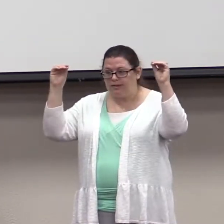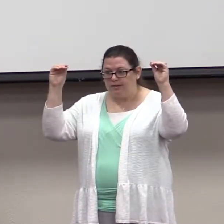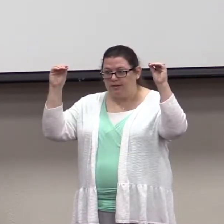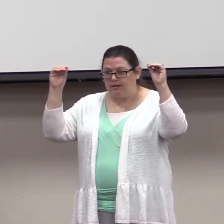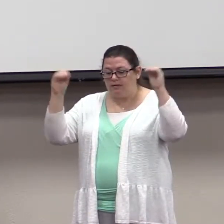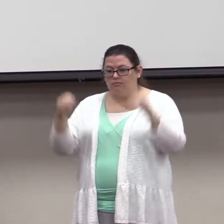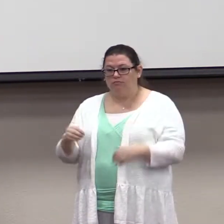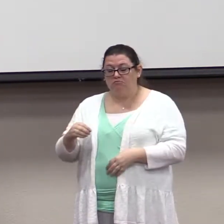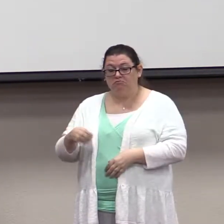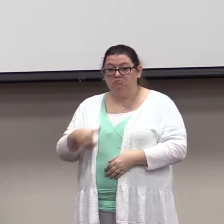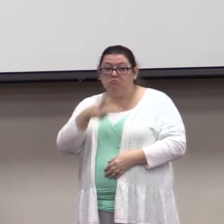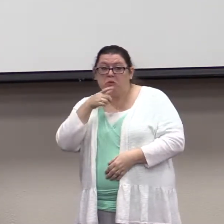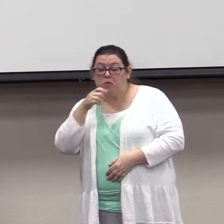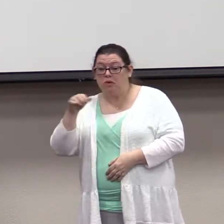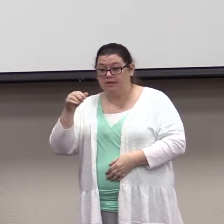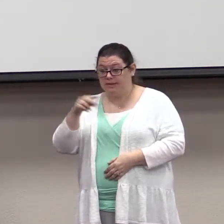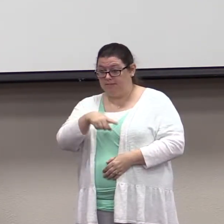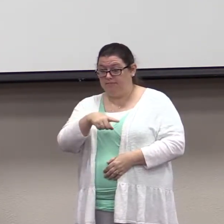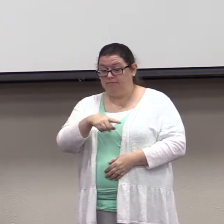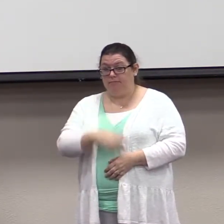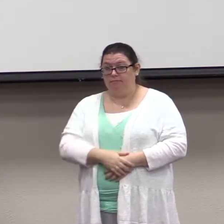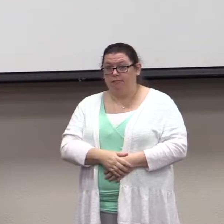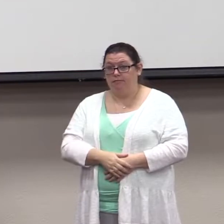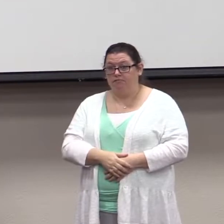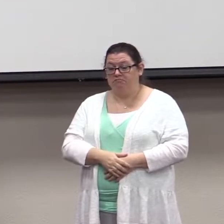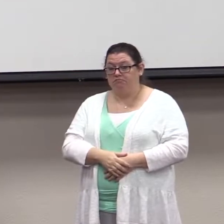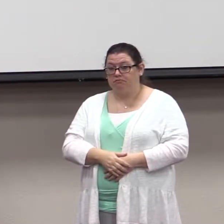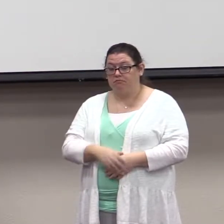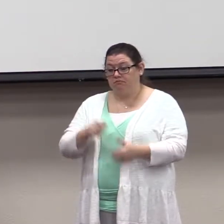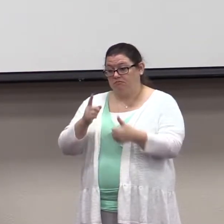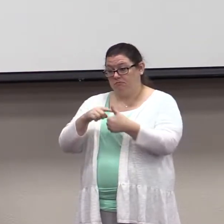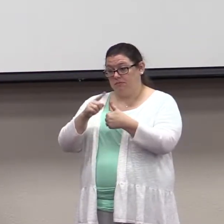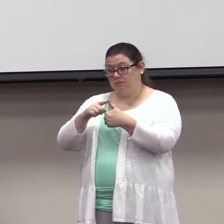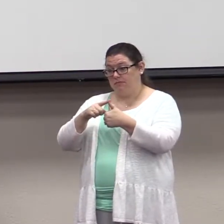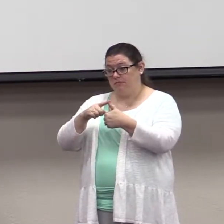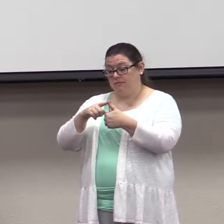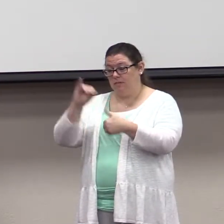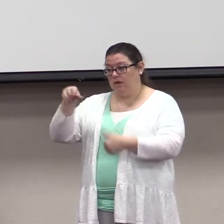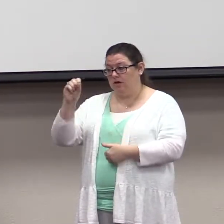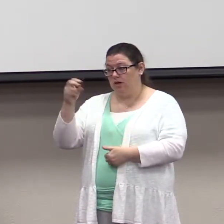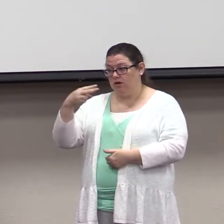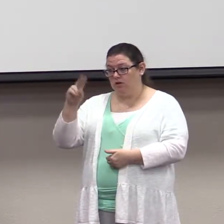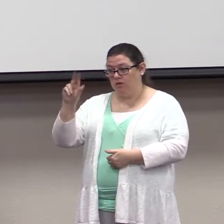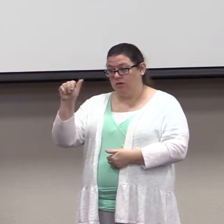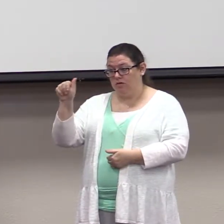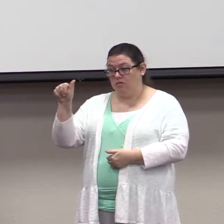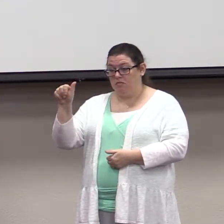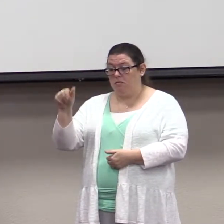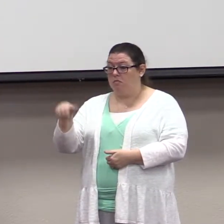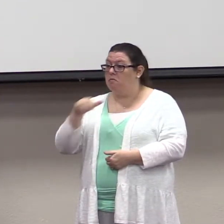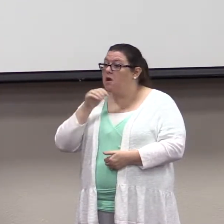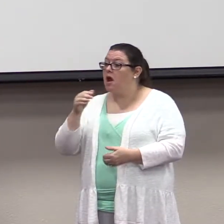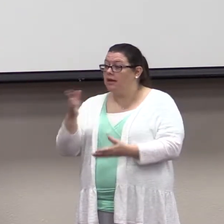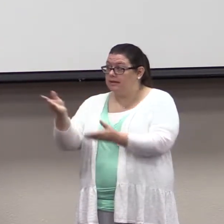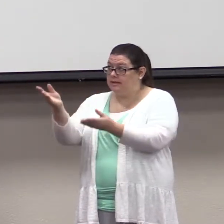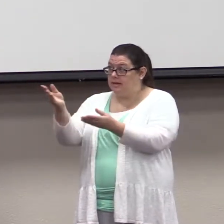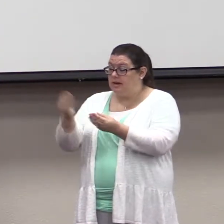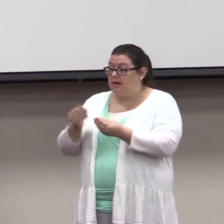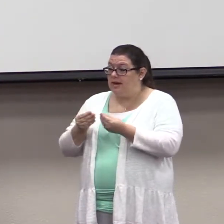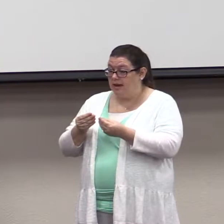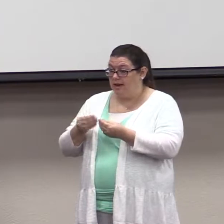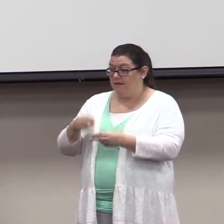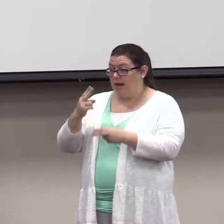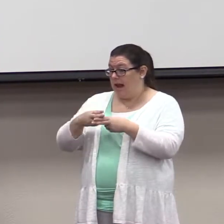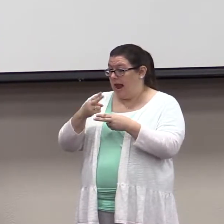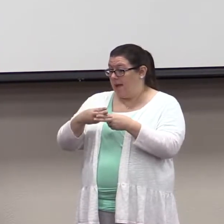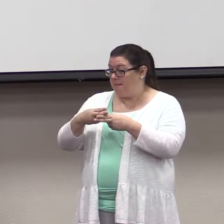who was he? Well, to start with, Joshua wasn't his given name. We can read in Numbers 13 that